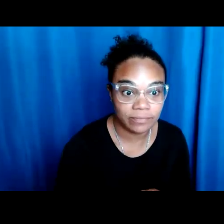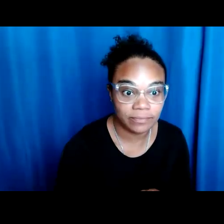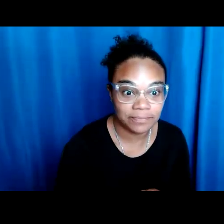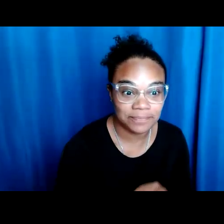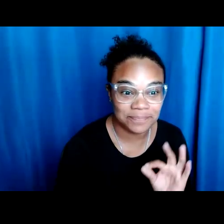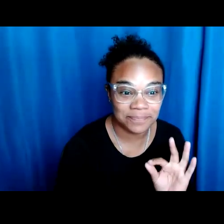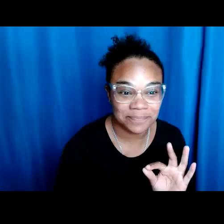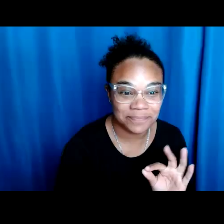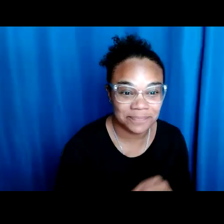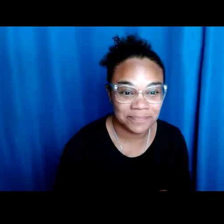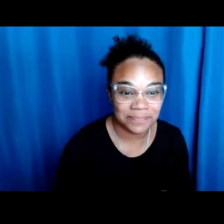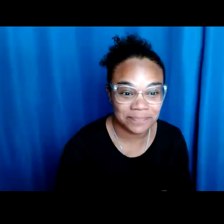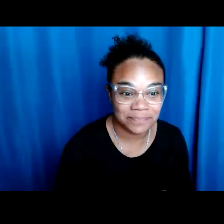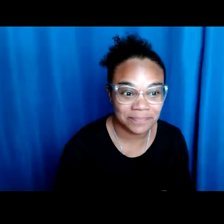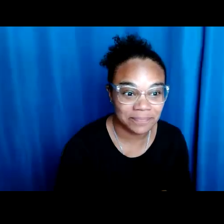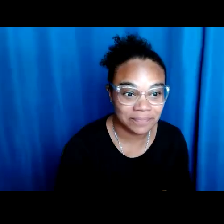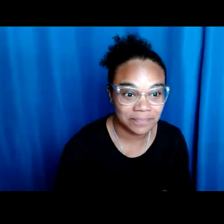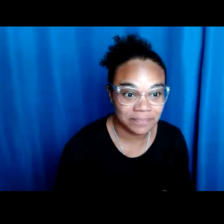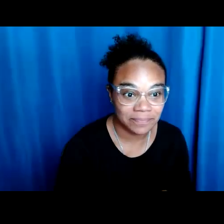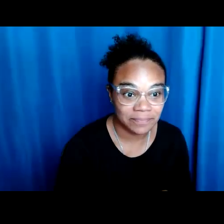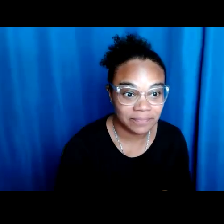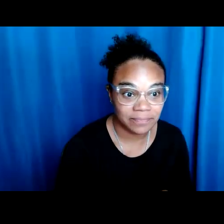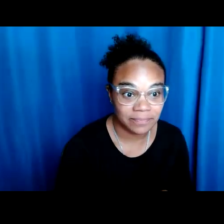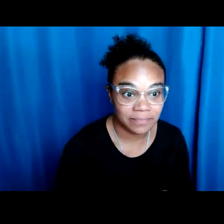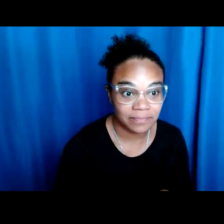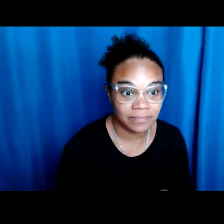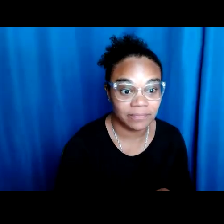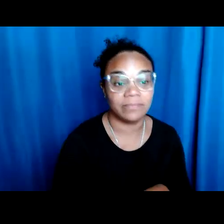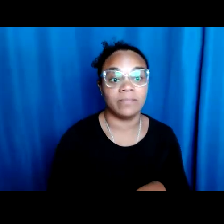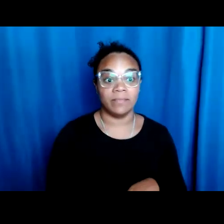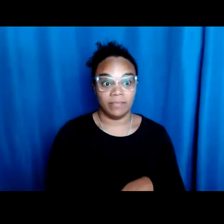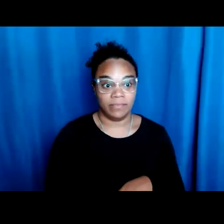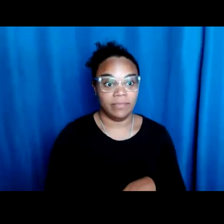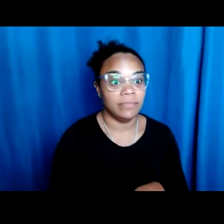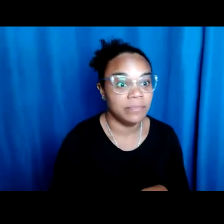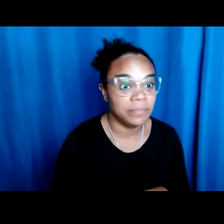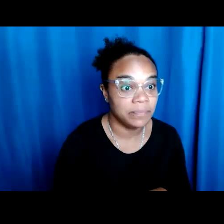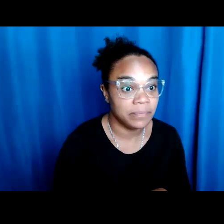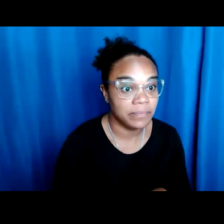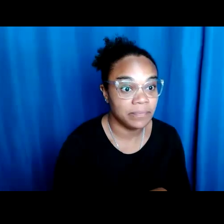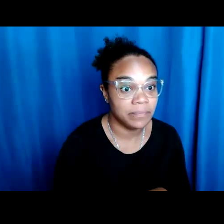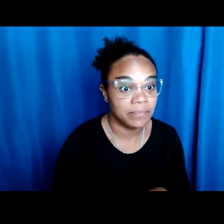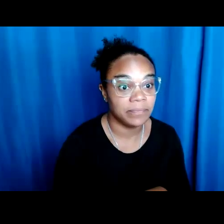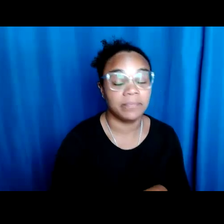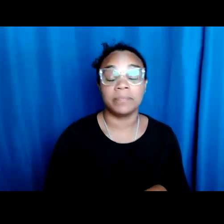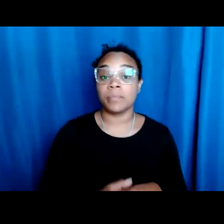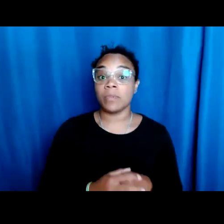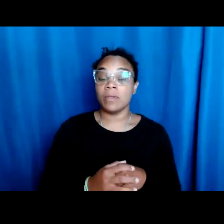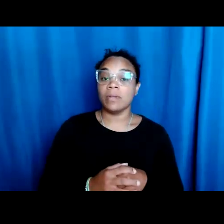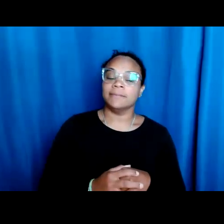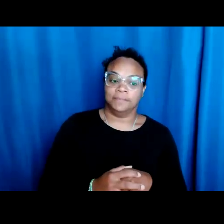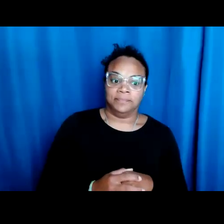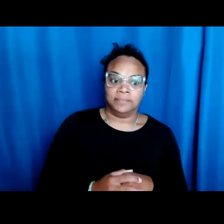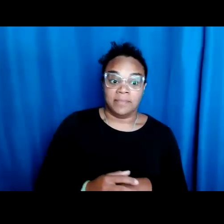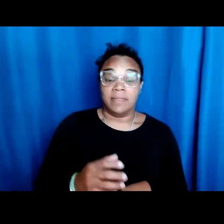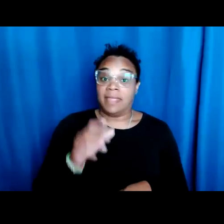All right. So this is one of the things that I'd like to do when I'm talking about meeting with